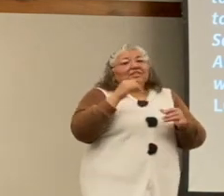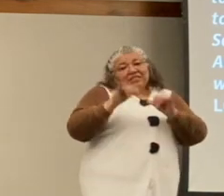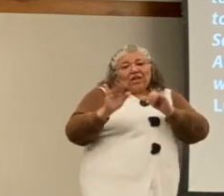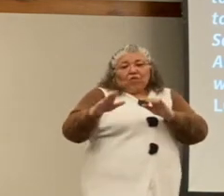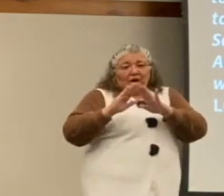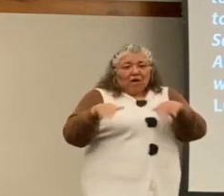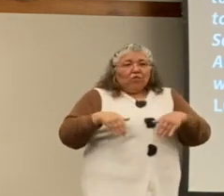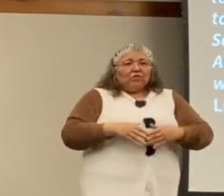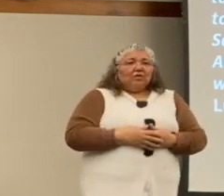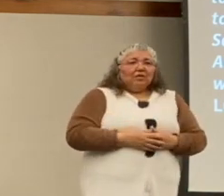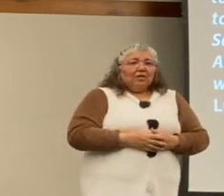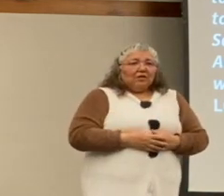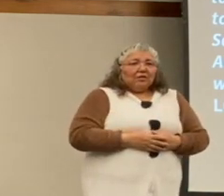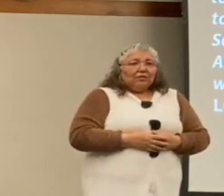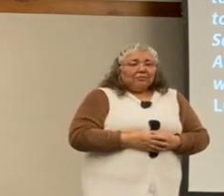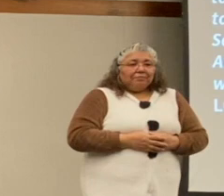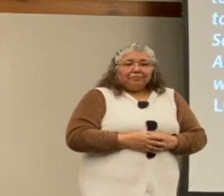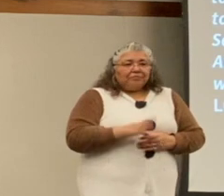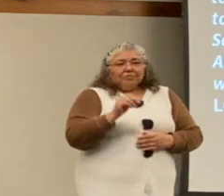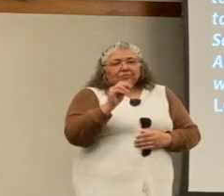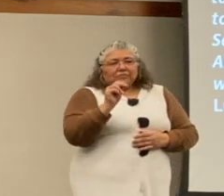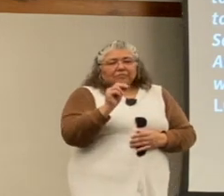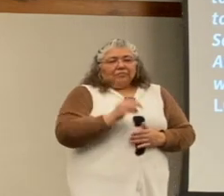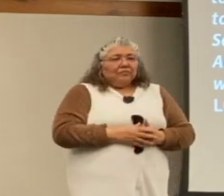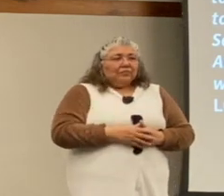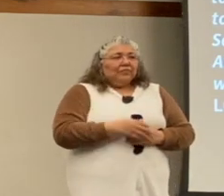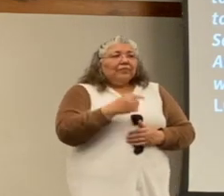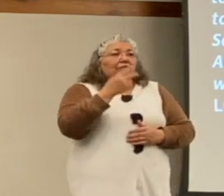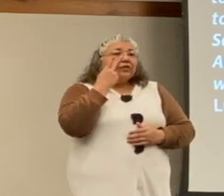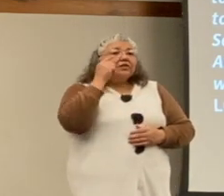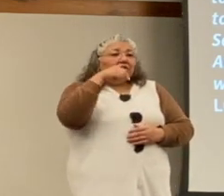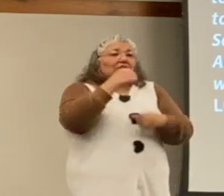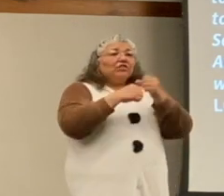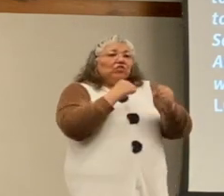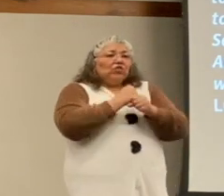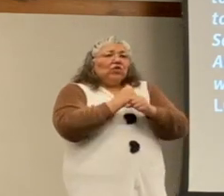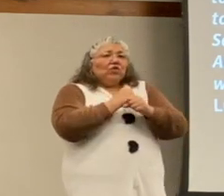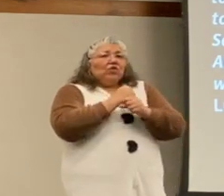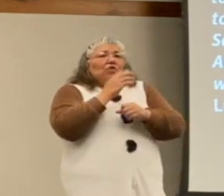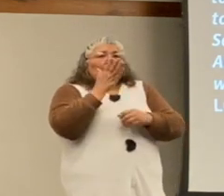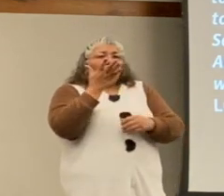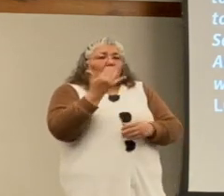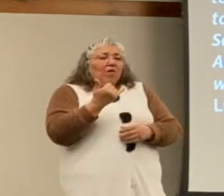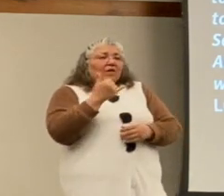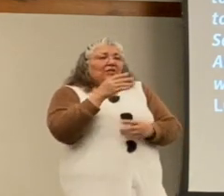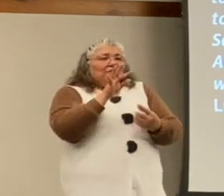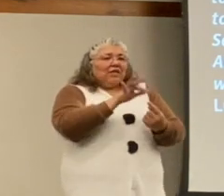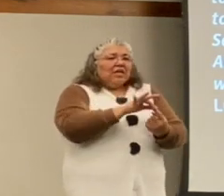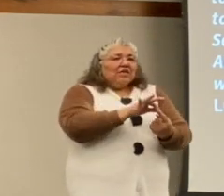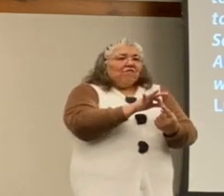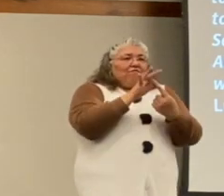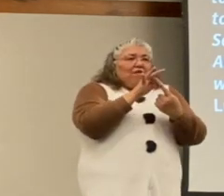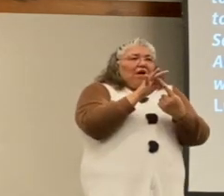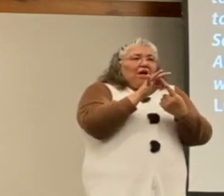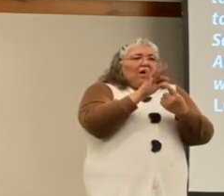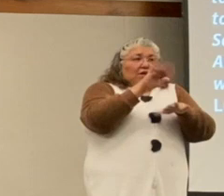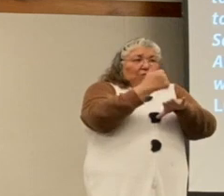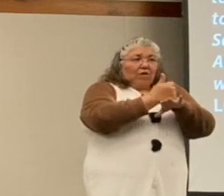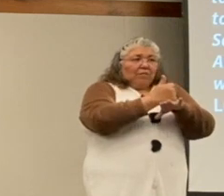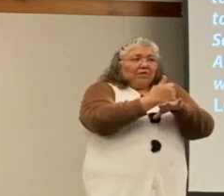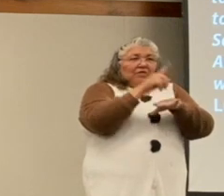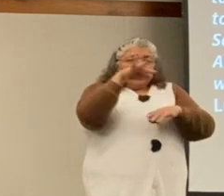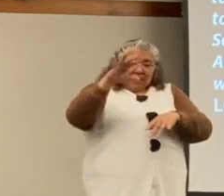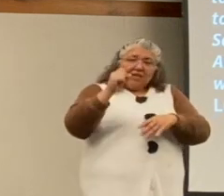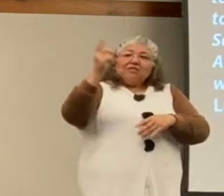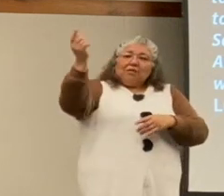your house. No. You see, this here was a divine appointment. Jesus said, Zacchaeus,